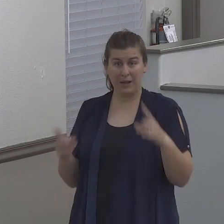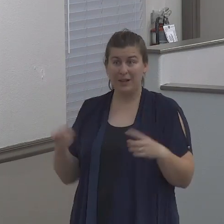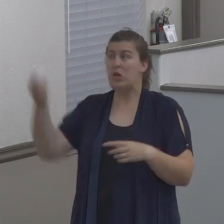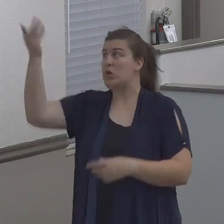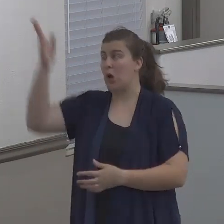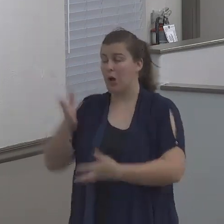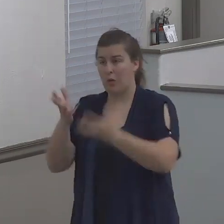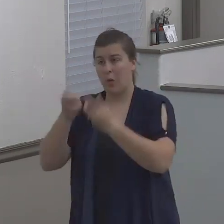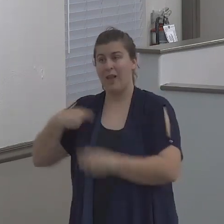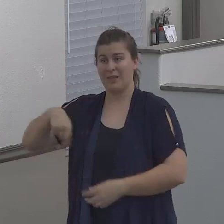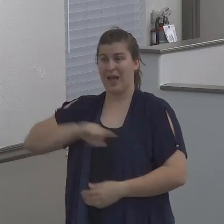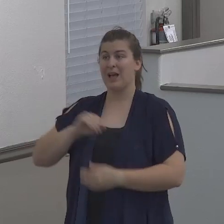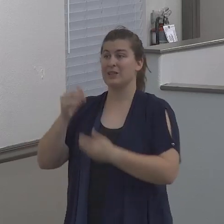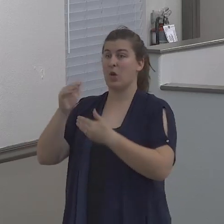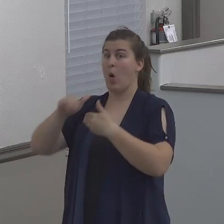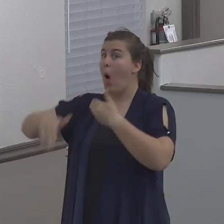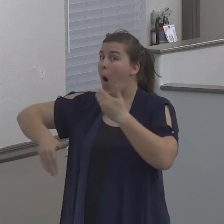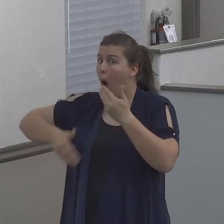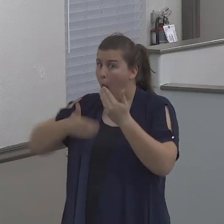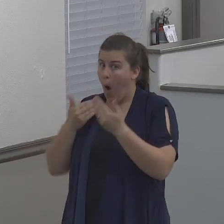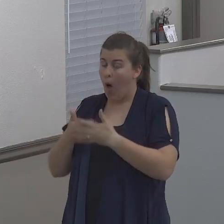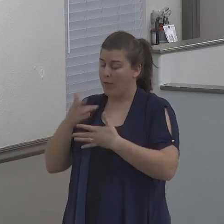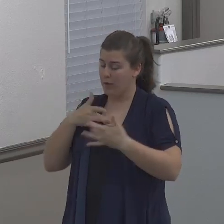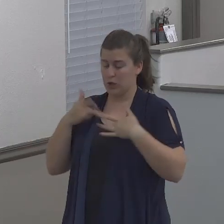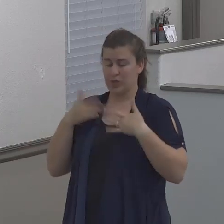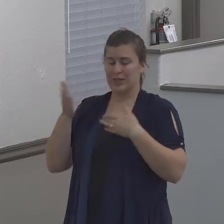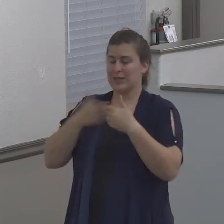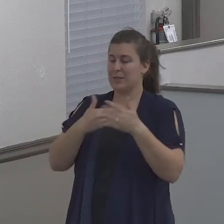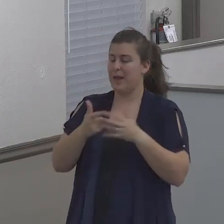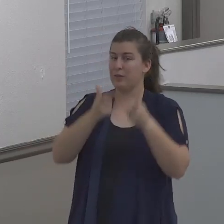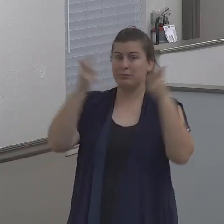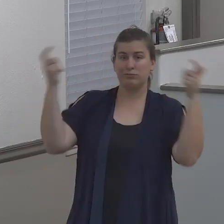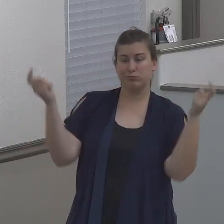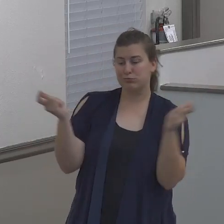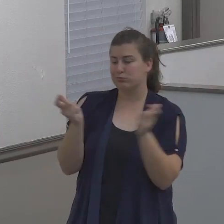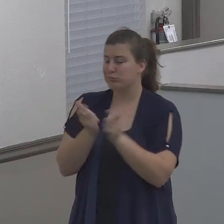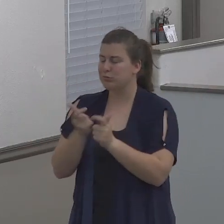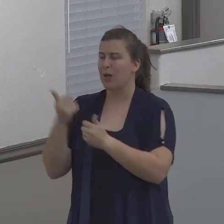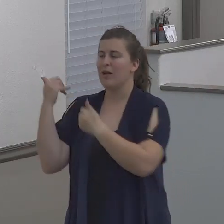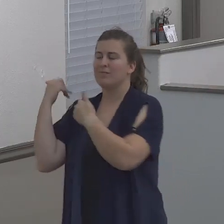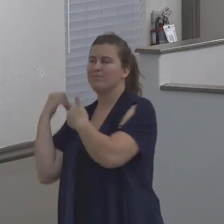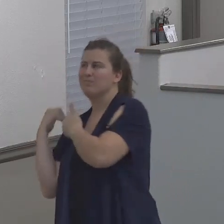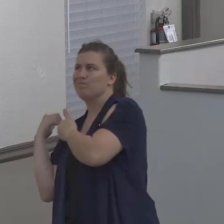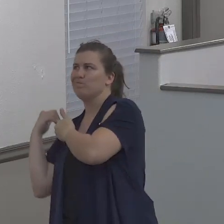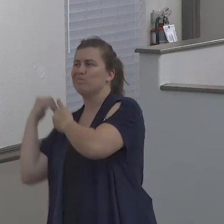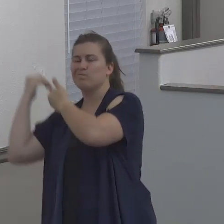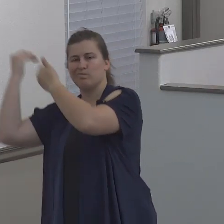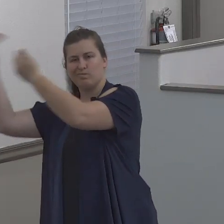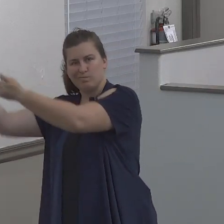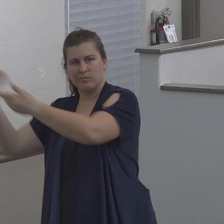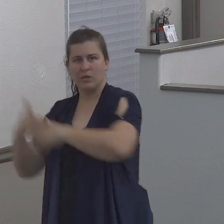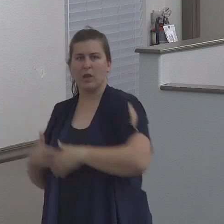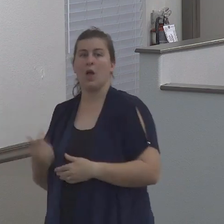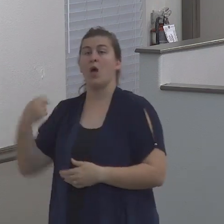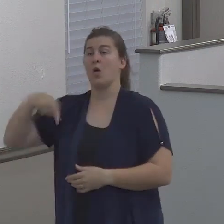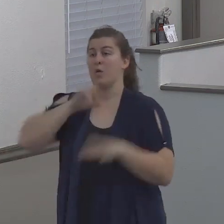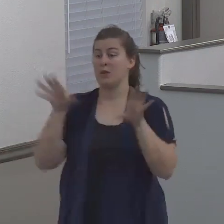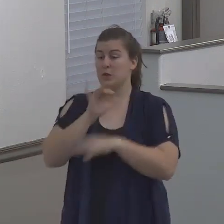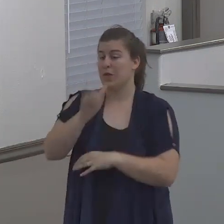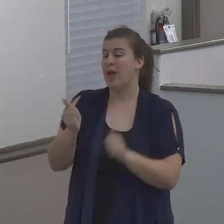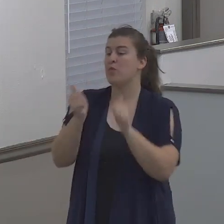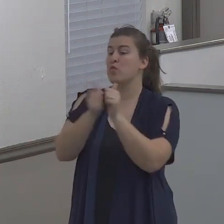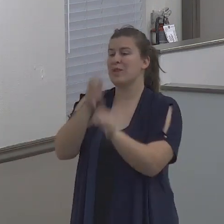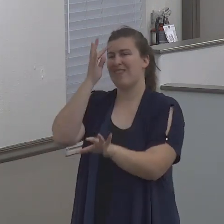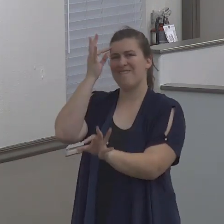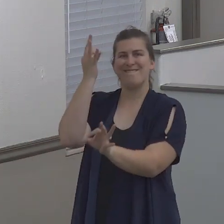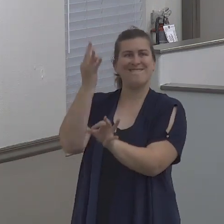God'll be blessed if you would cast all your care, and me too. And how do we do this? We do this